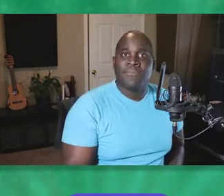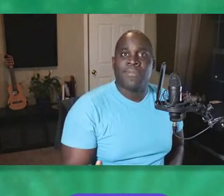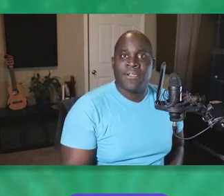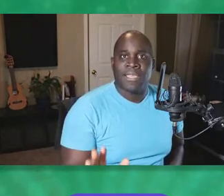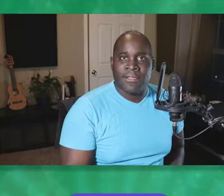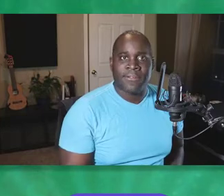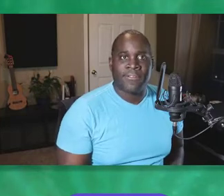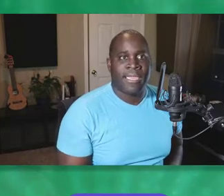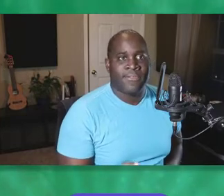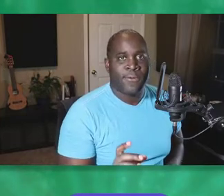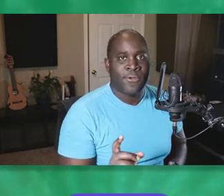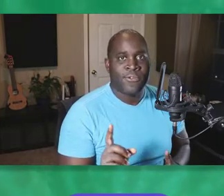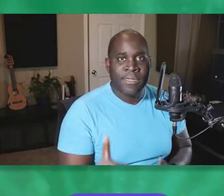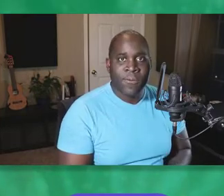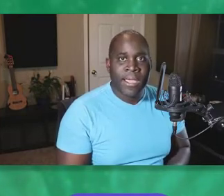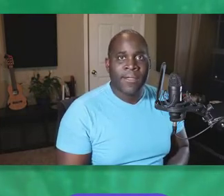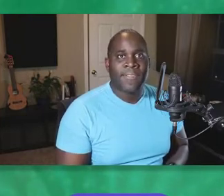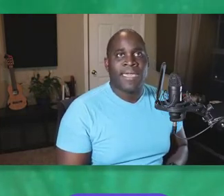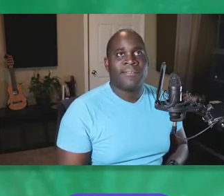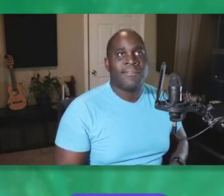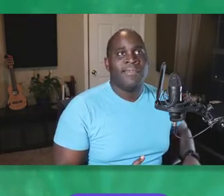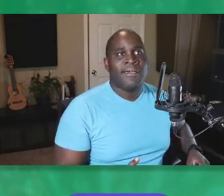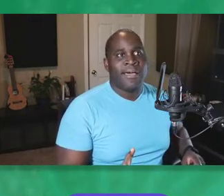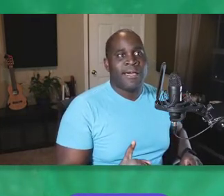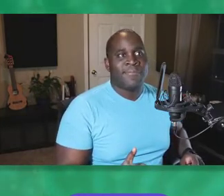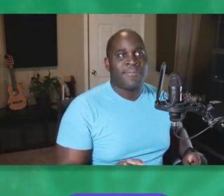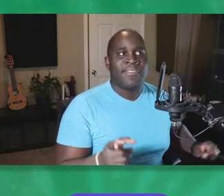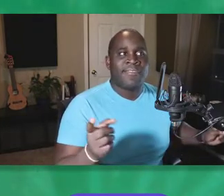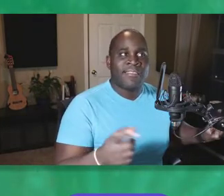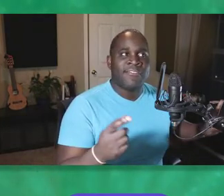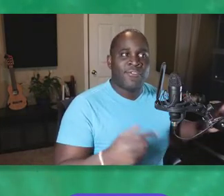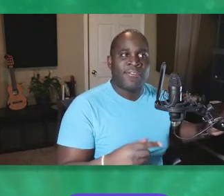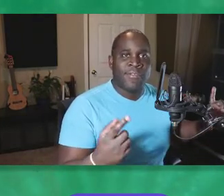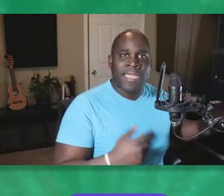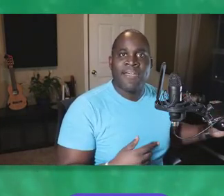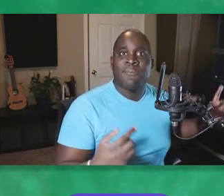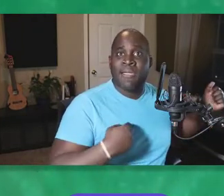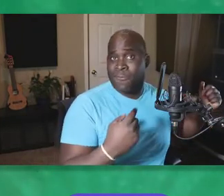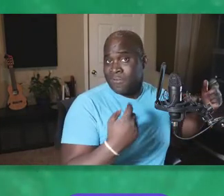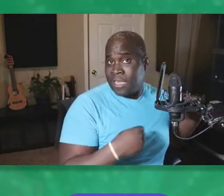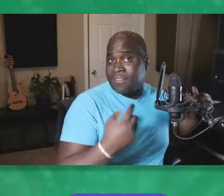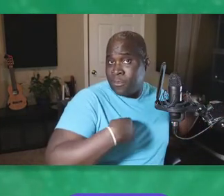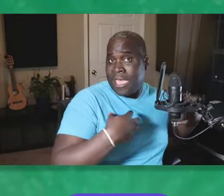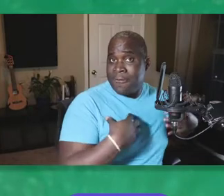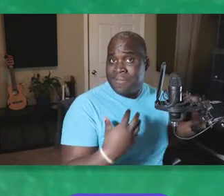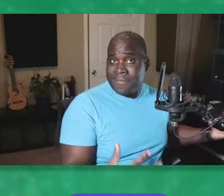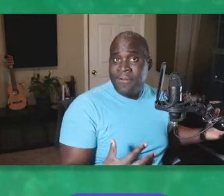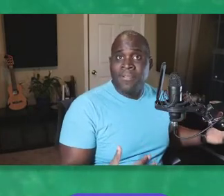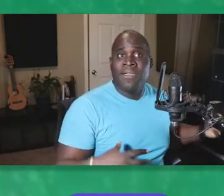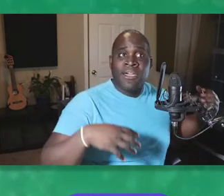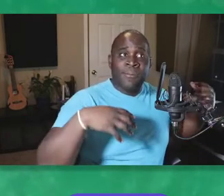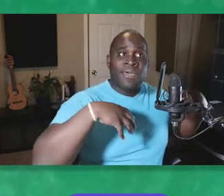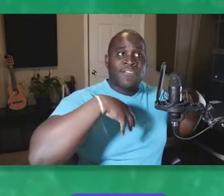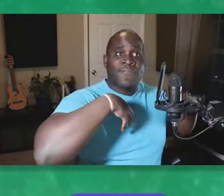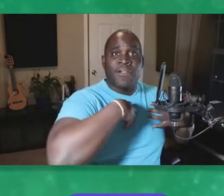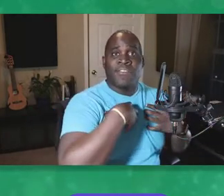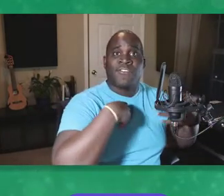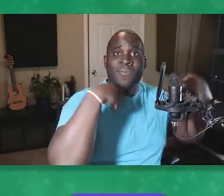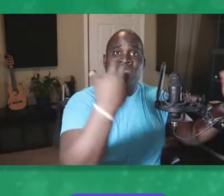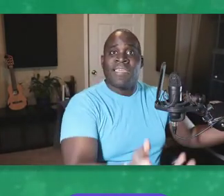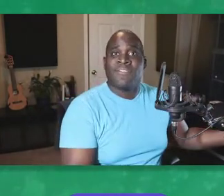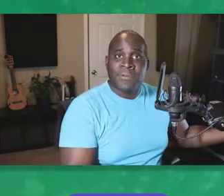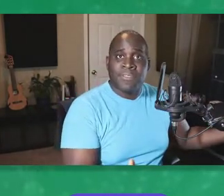on completely unprepared ears. And so we should be aware that some of the stylistic choices that we have might reflect the way how we feel, but as